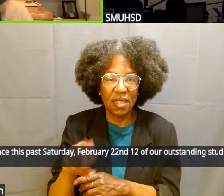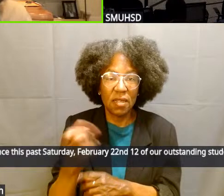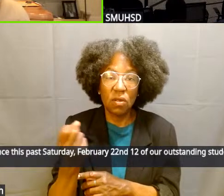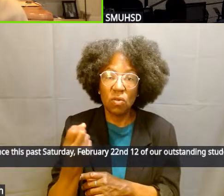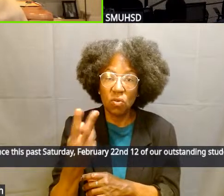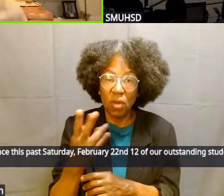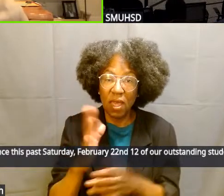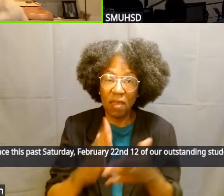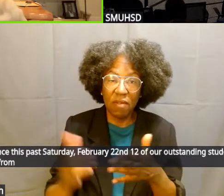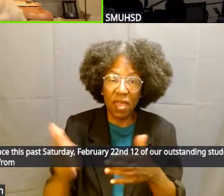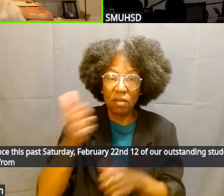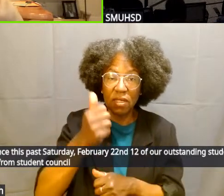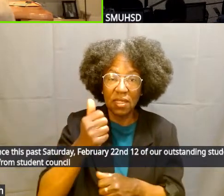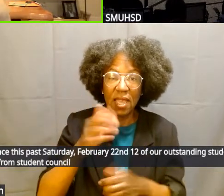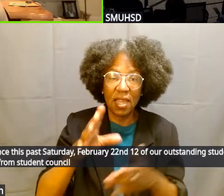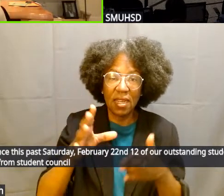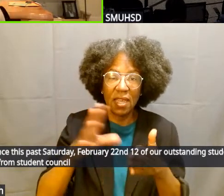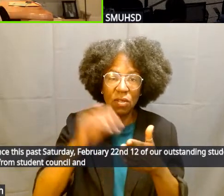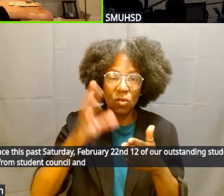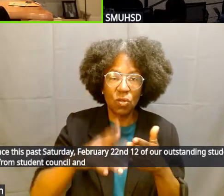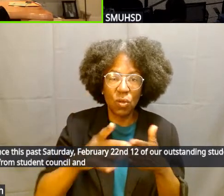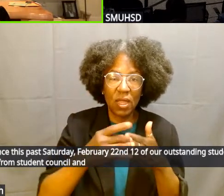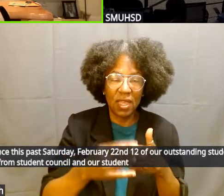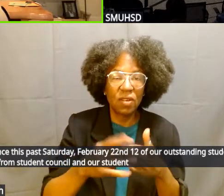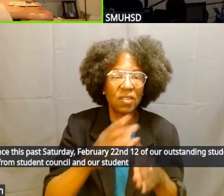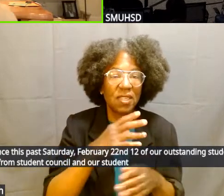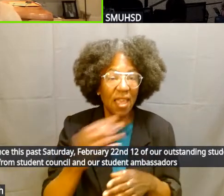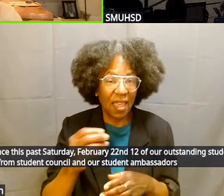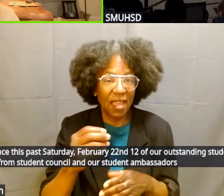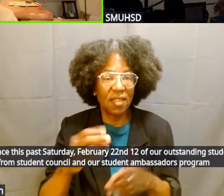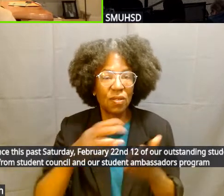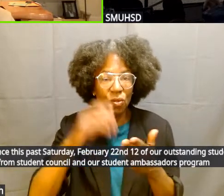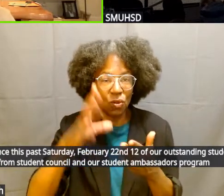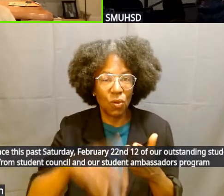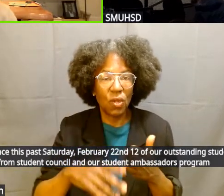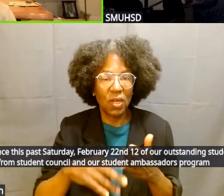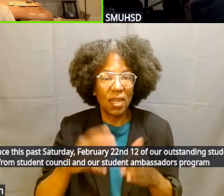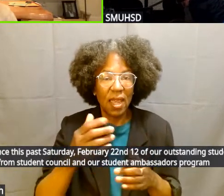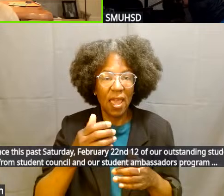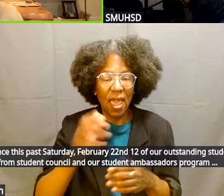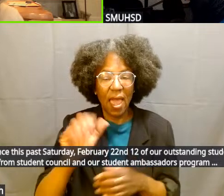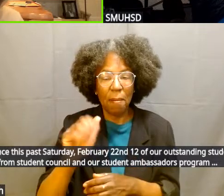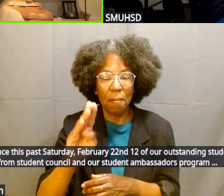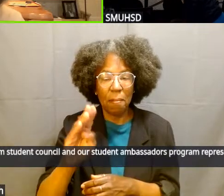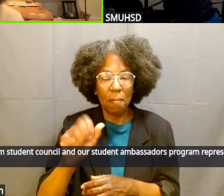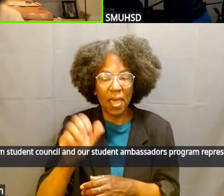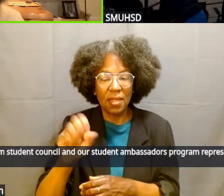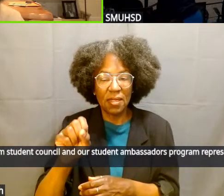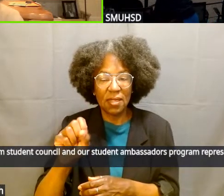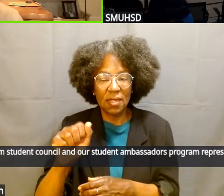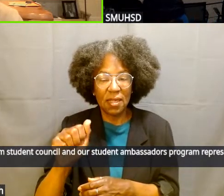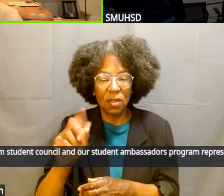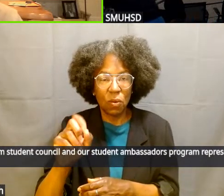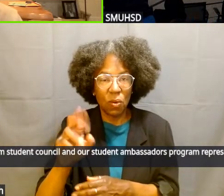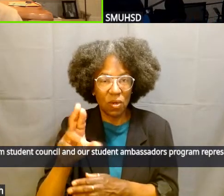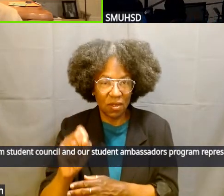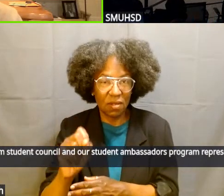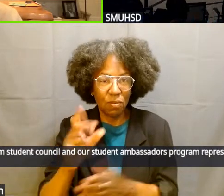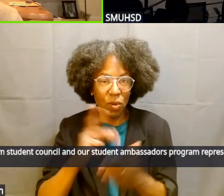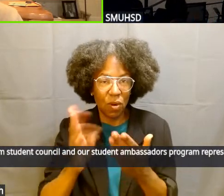Student Council and our Student Ambassadors Program represented our school at